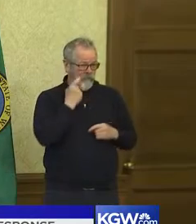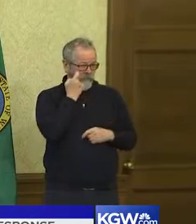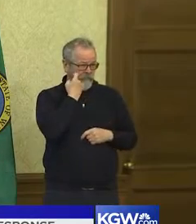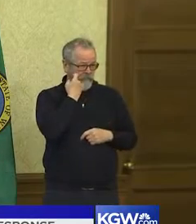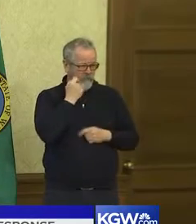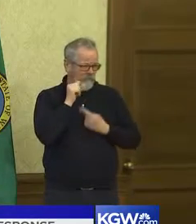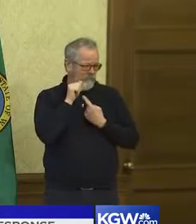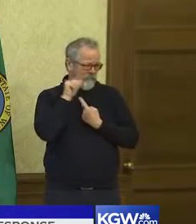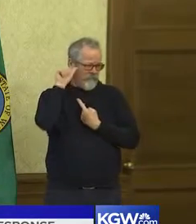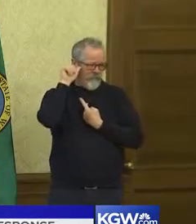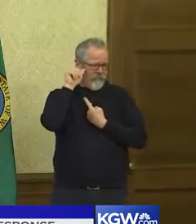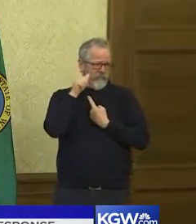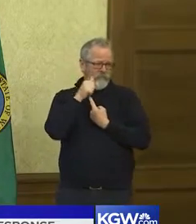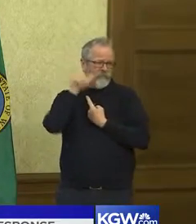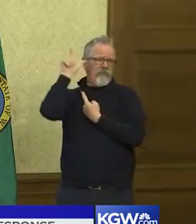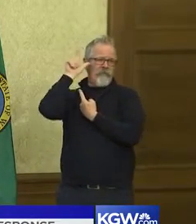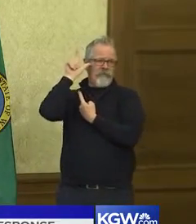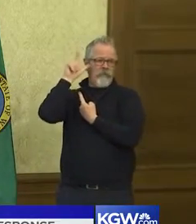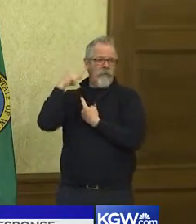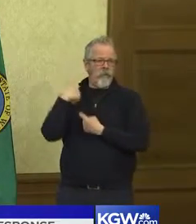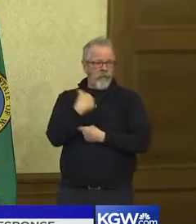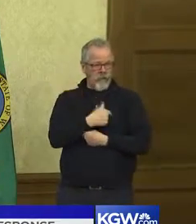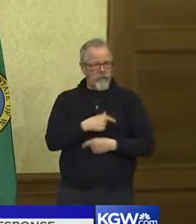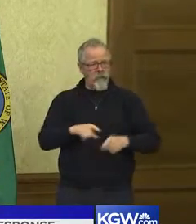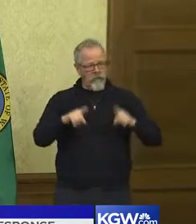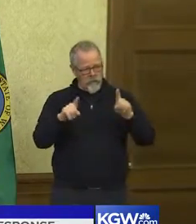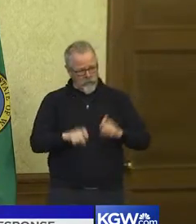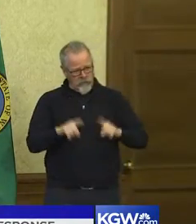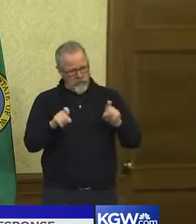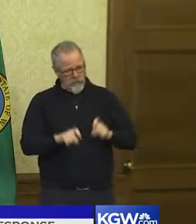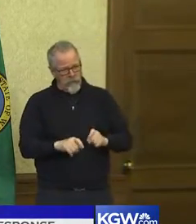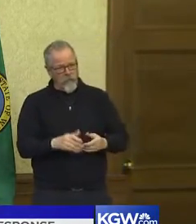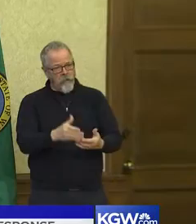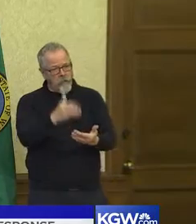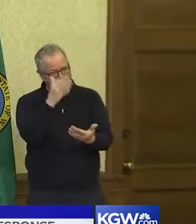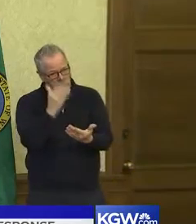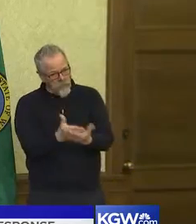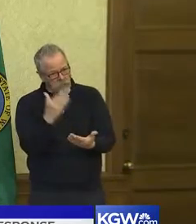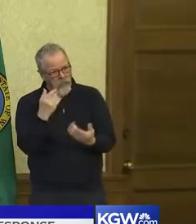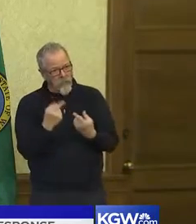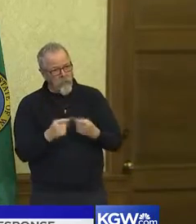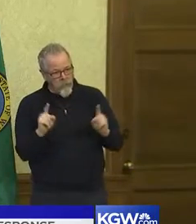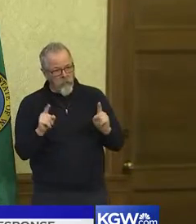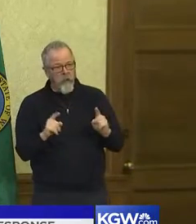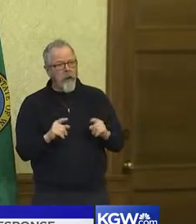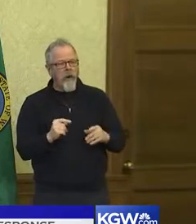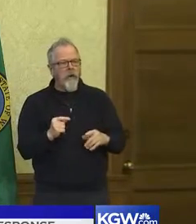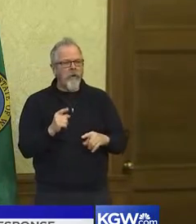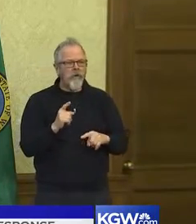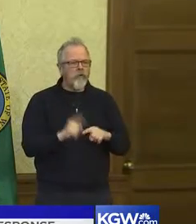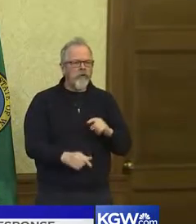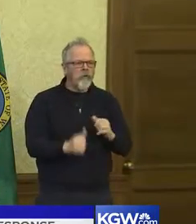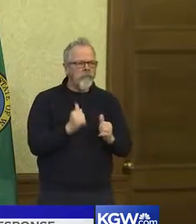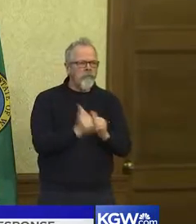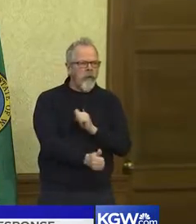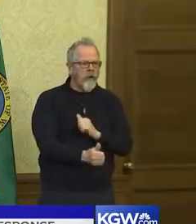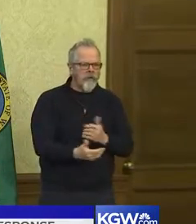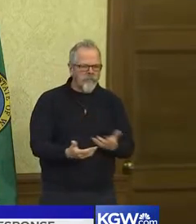been resolved this afternoon. I don't know. But I just want to give you a window of how much work we need to do to get this testing